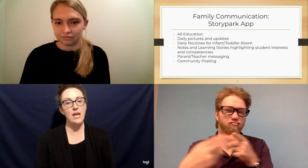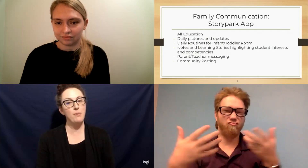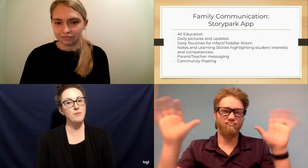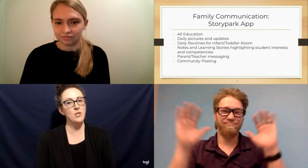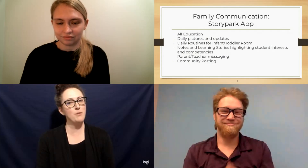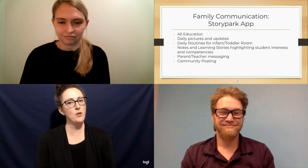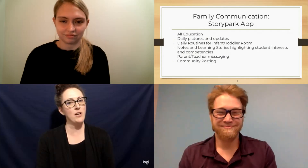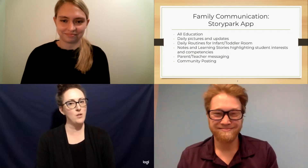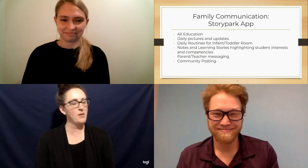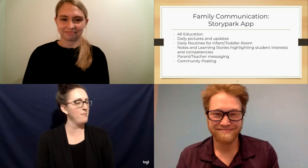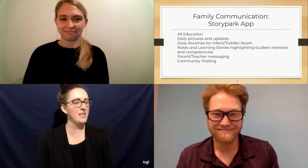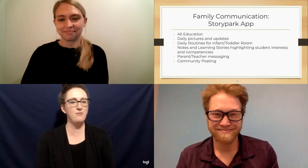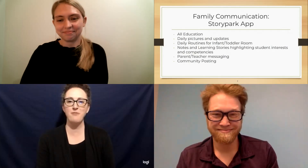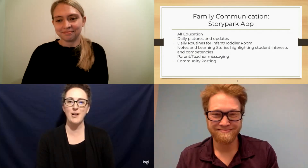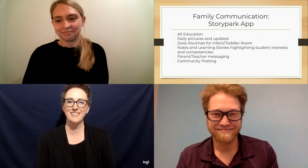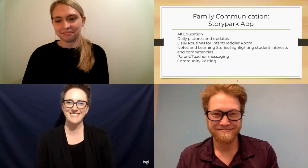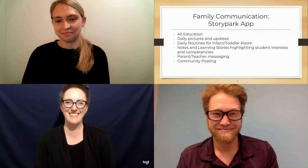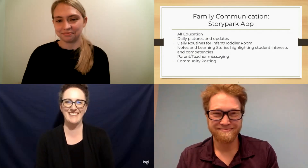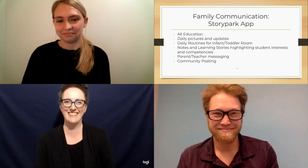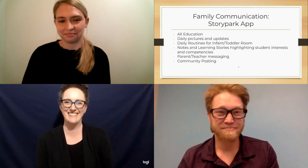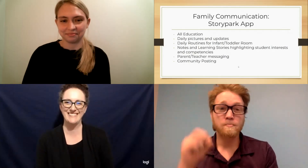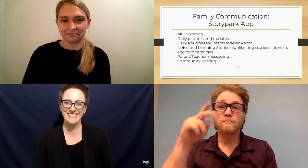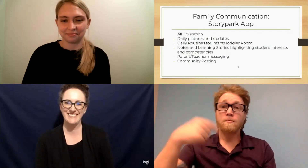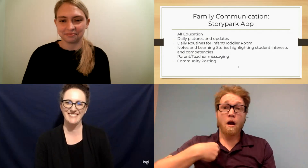Okay, I promised you I'd be short, so I'm cutting myself off here.